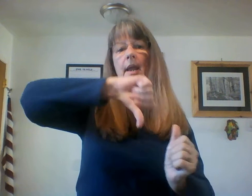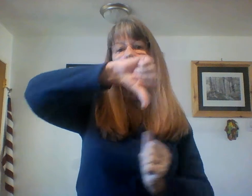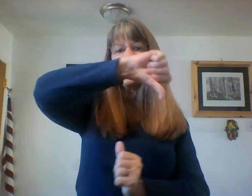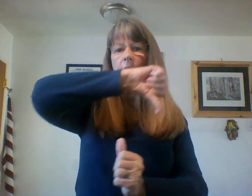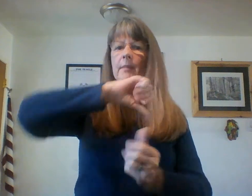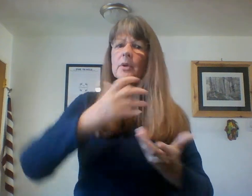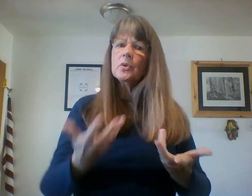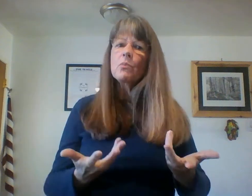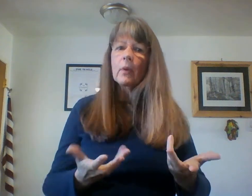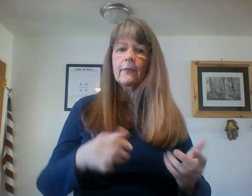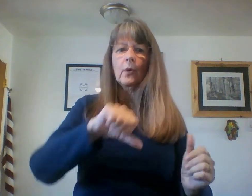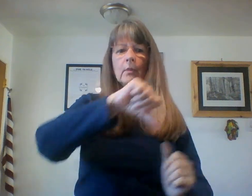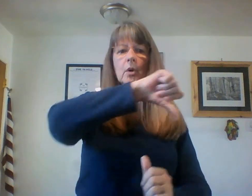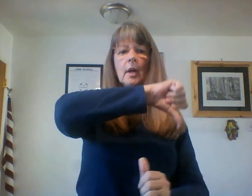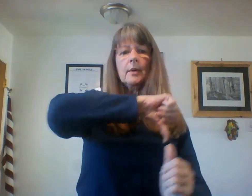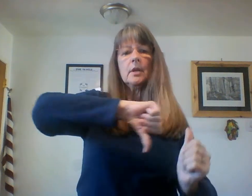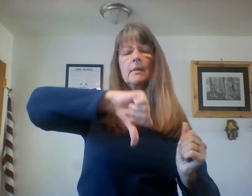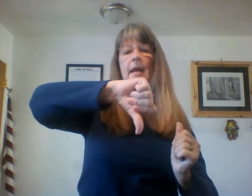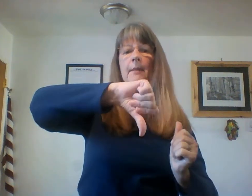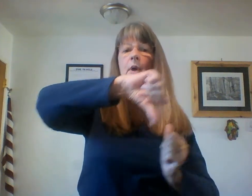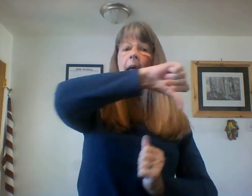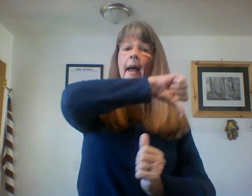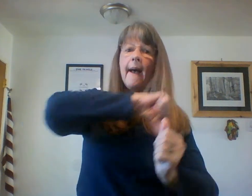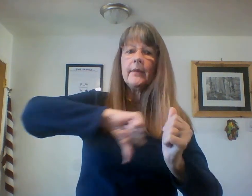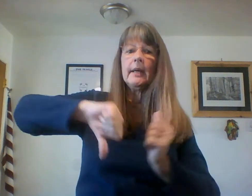another, I'm going to do it more formal. I'm going to have it